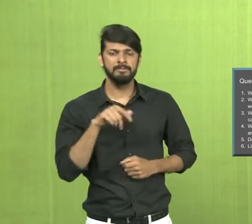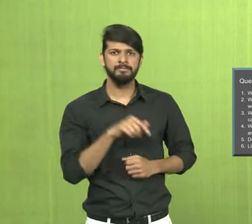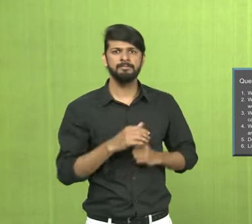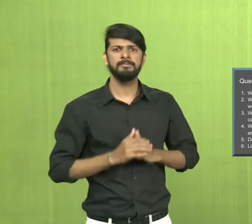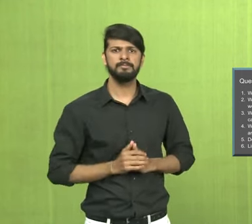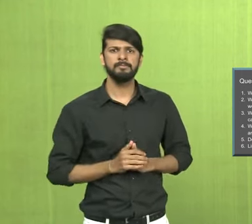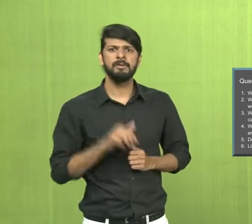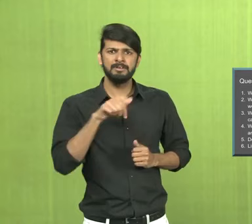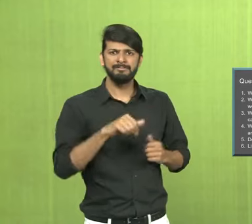Question number 4.